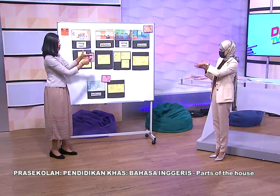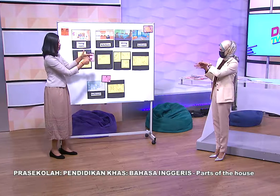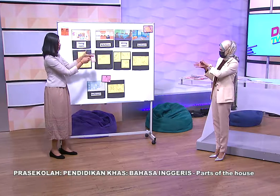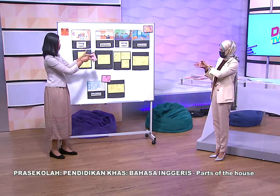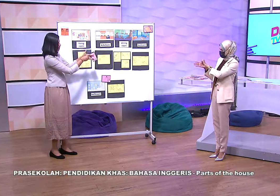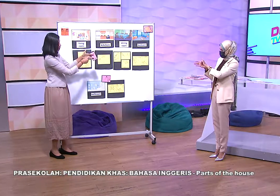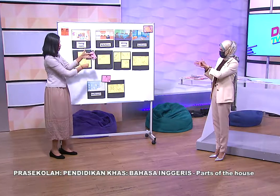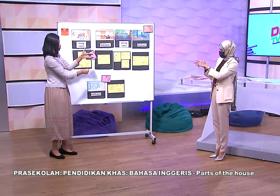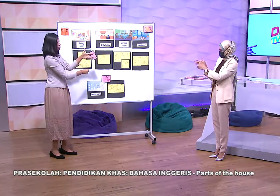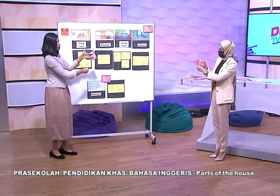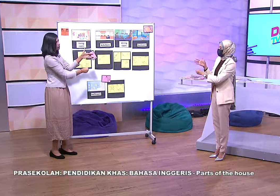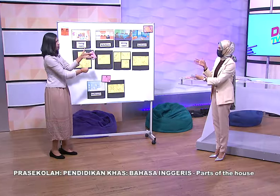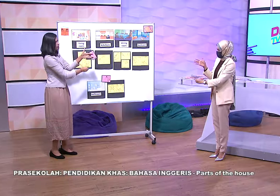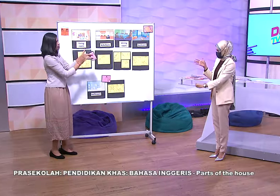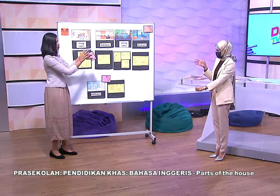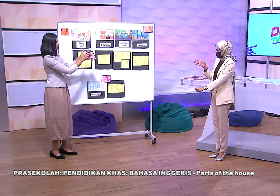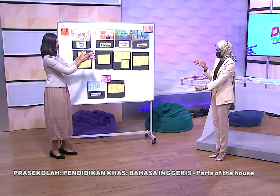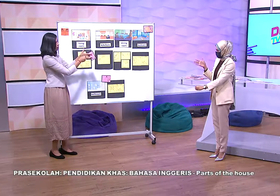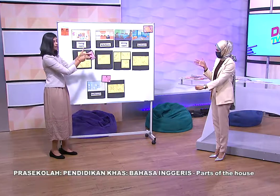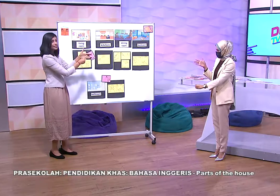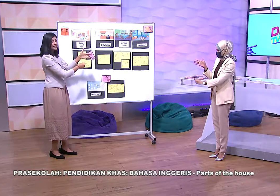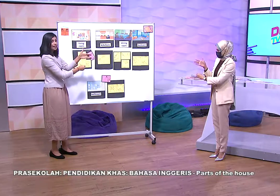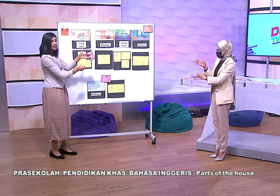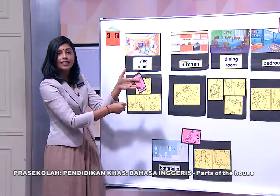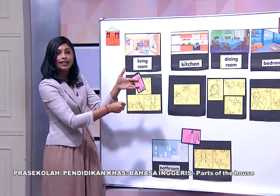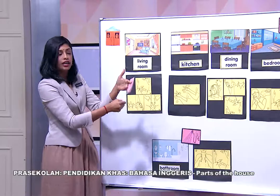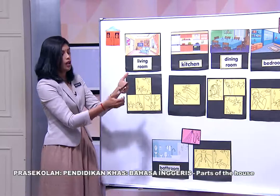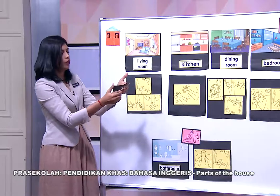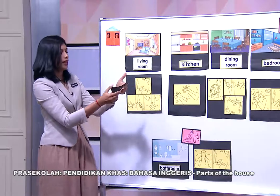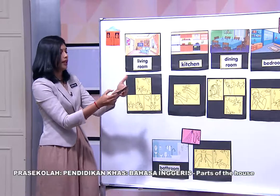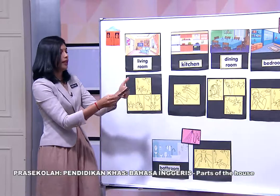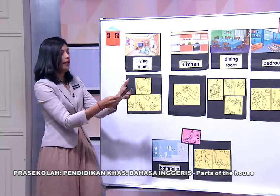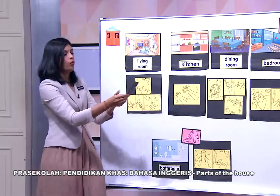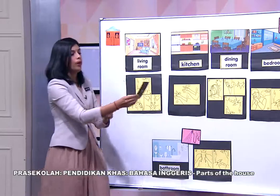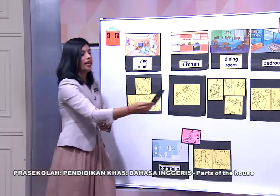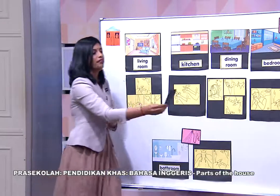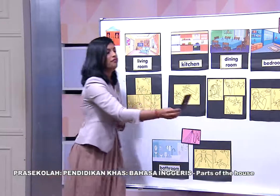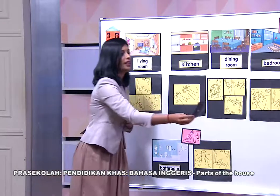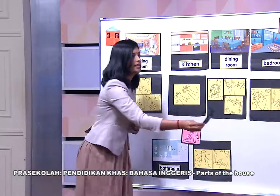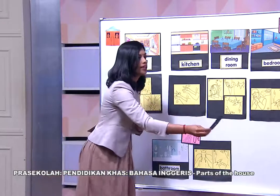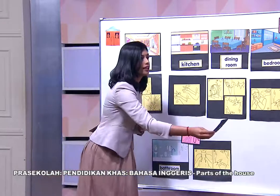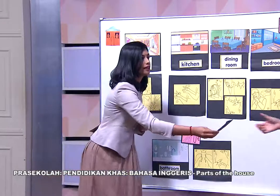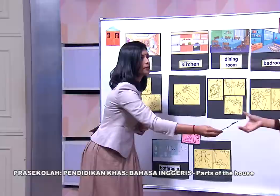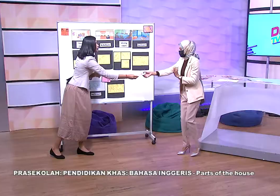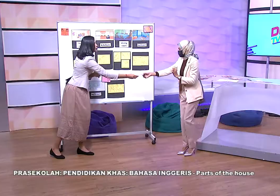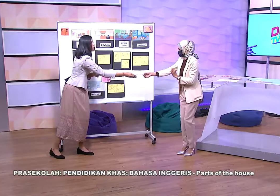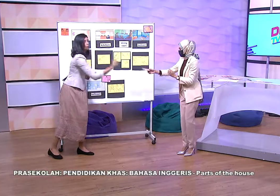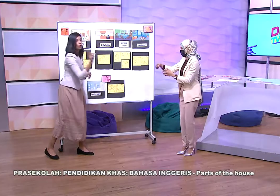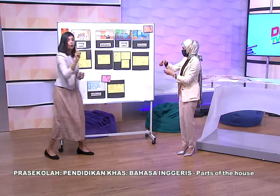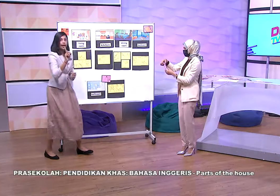is the pipe down. Okay. So, sink. Okay. Where can we find this sink? We can